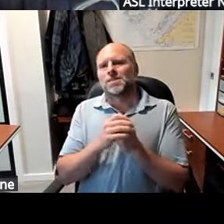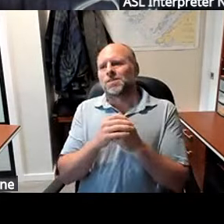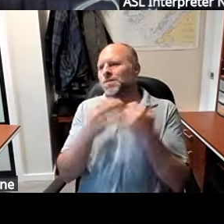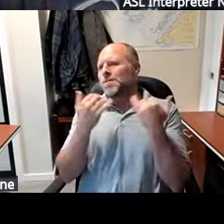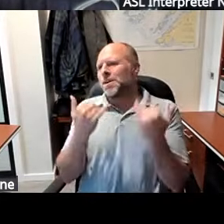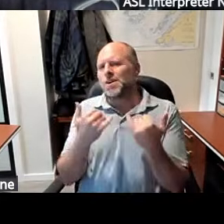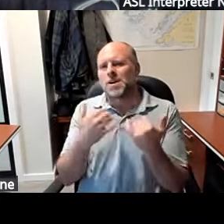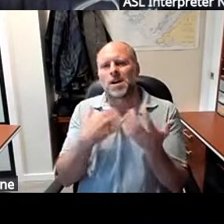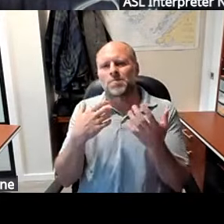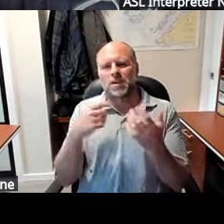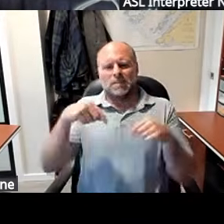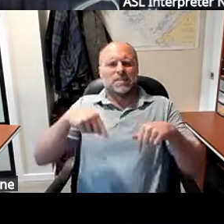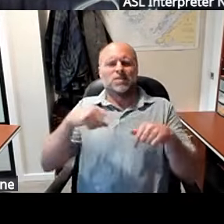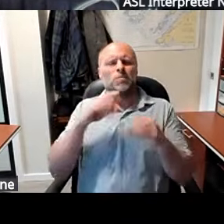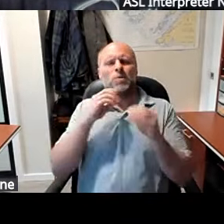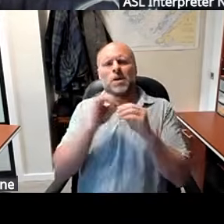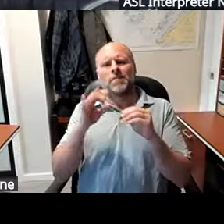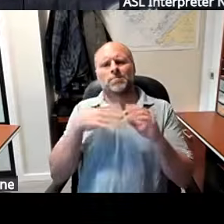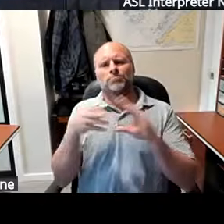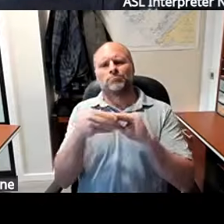family.